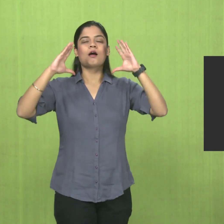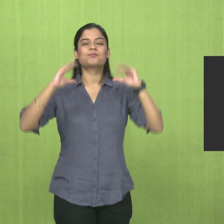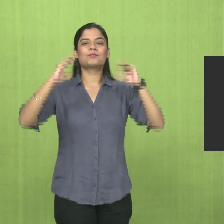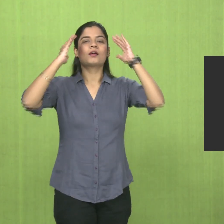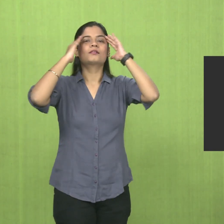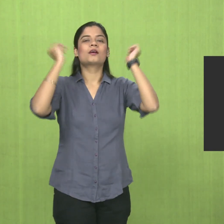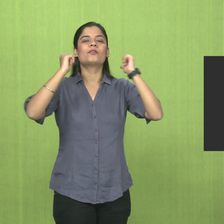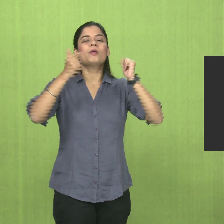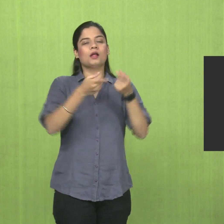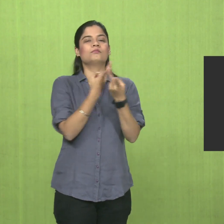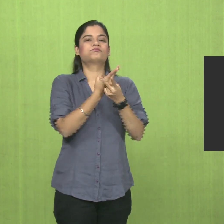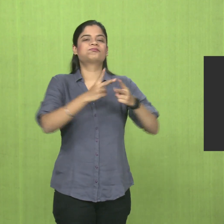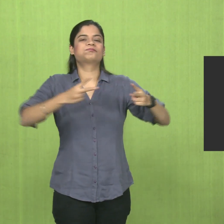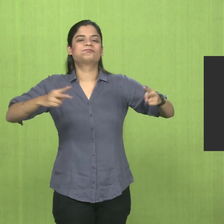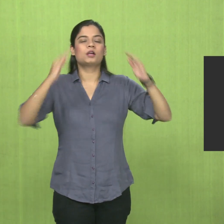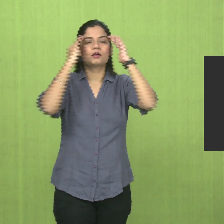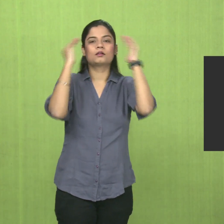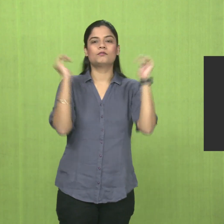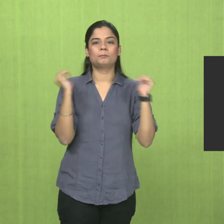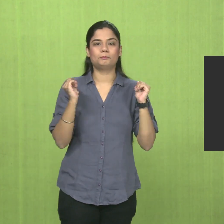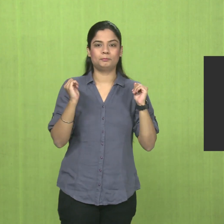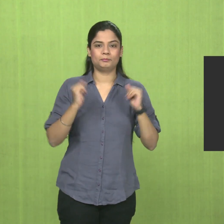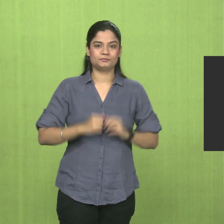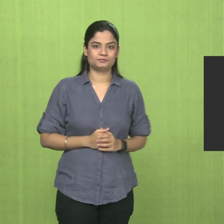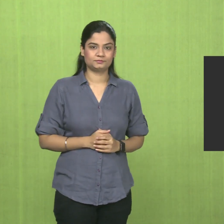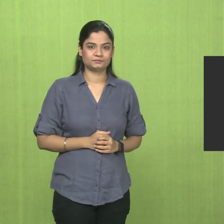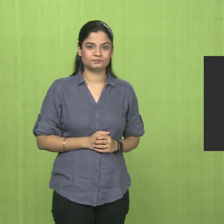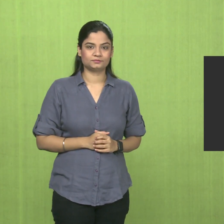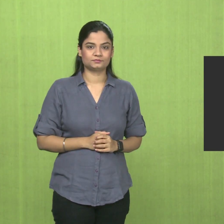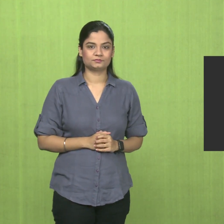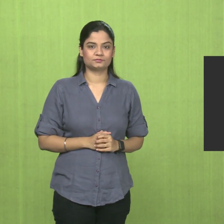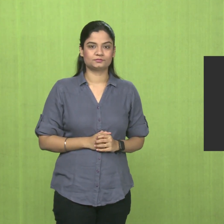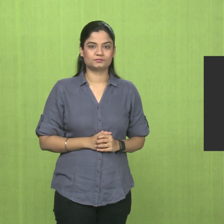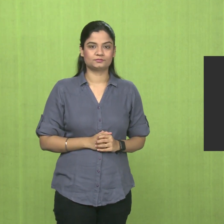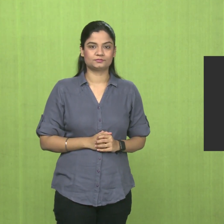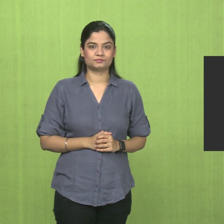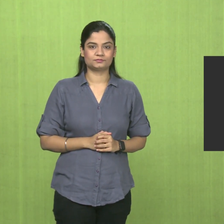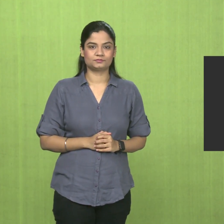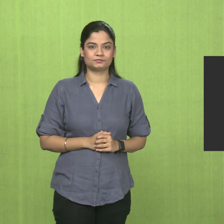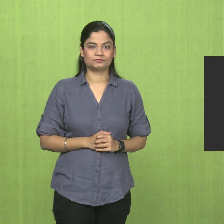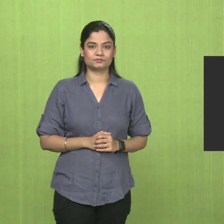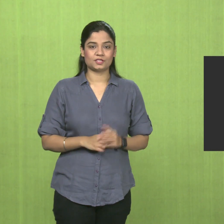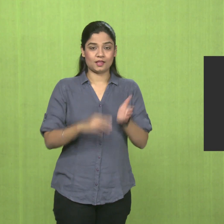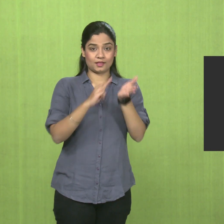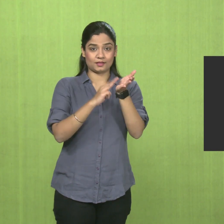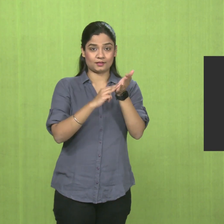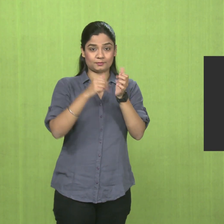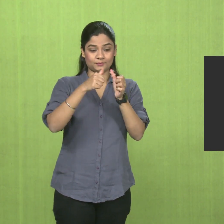at a wooden sofa, but we are very comfortable at a soft sofa. So, relaxed place.